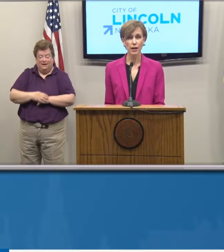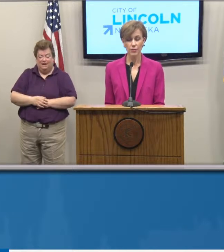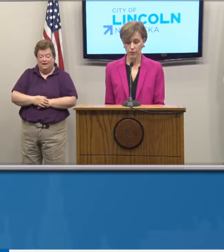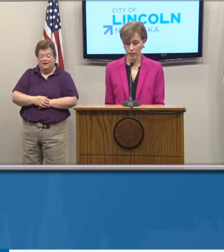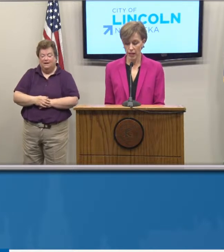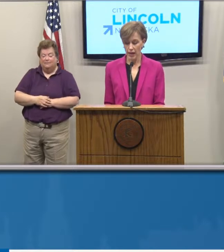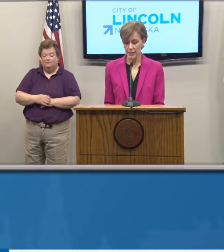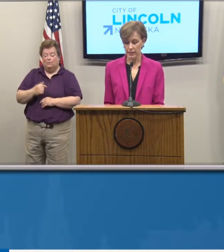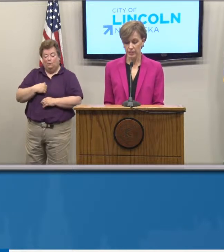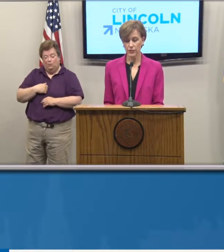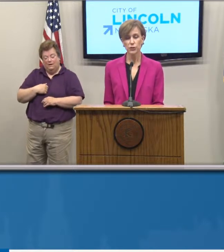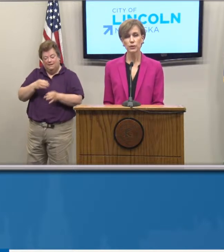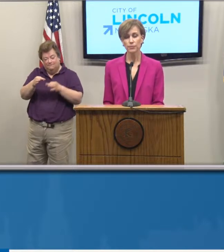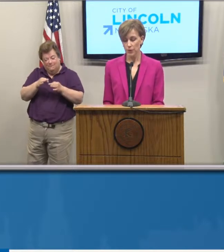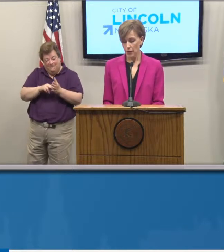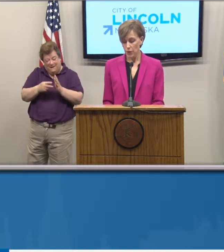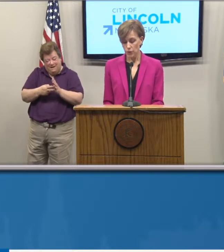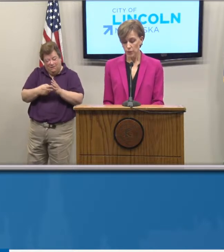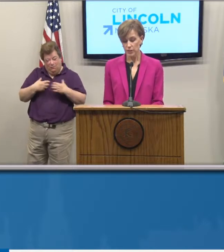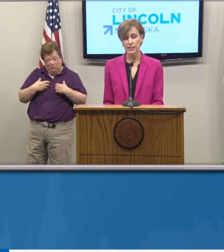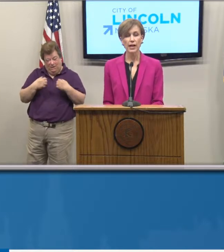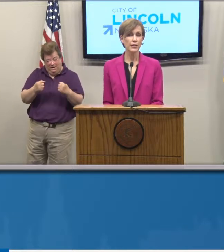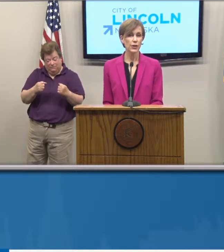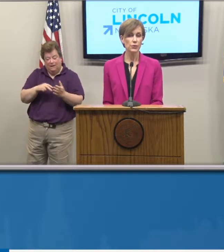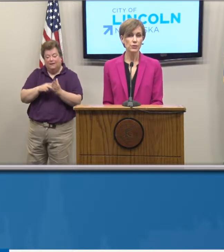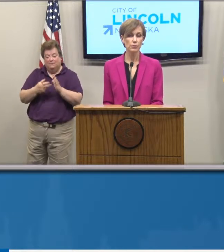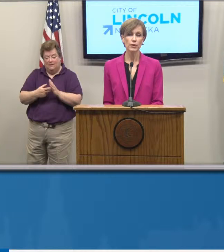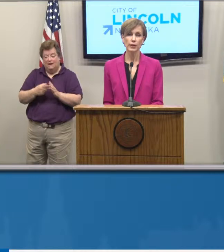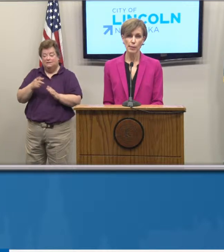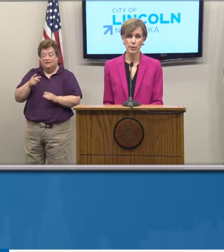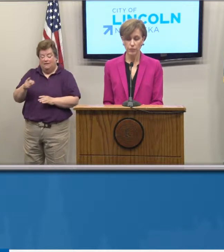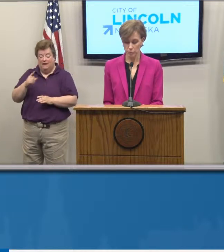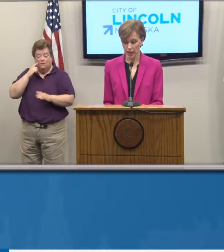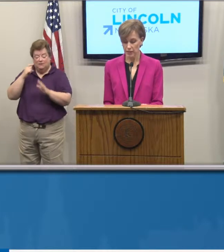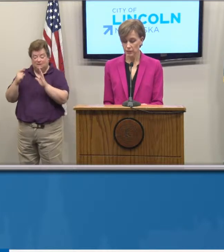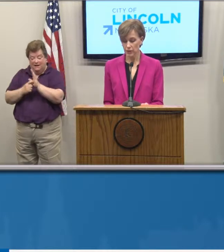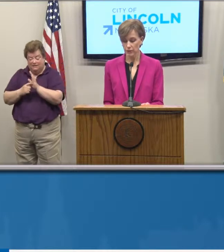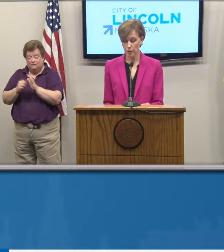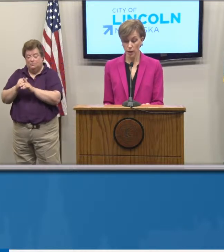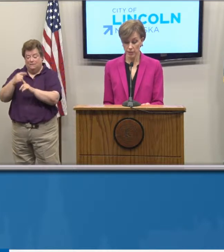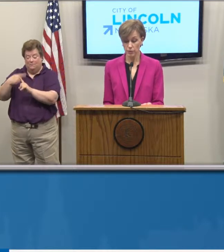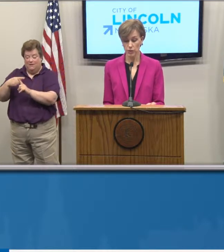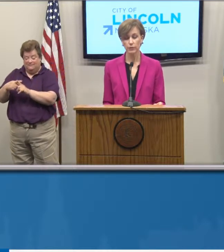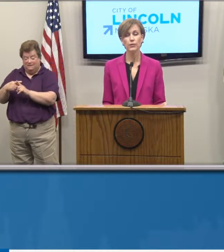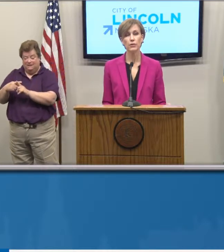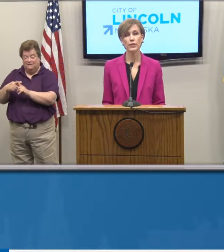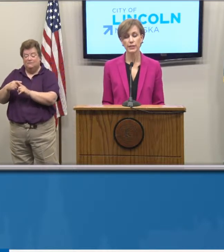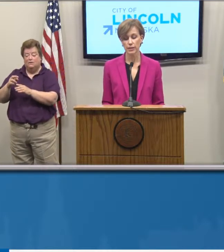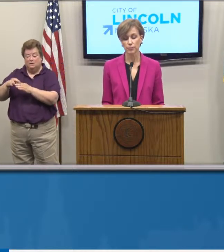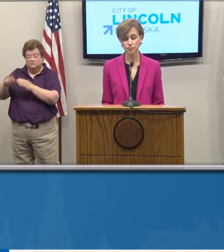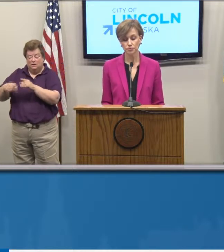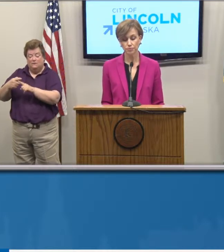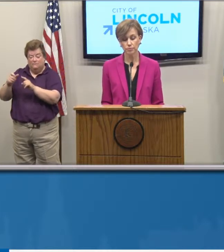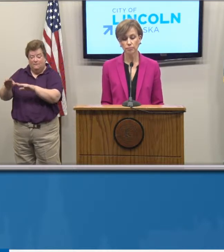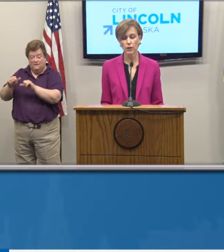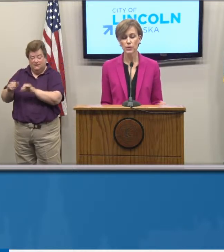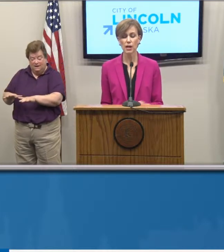define recovery as an individual who was diagnosed with a lab-confirmed case of positive result of